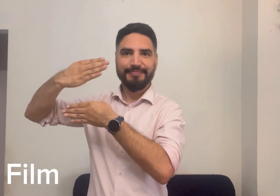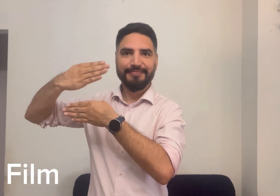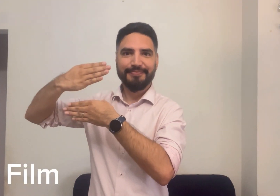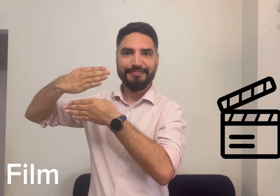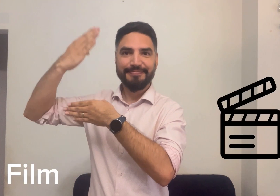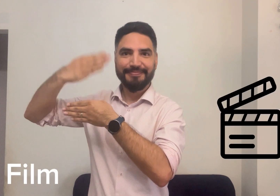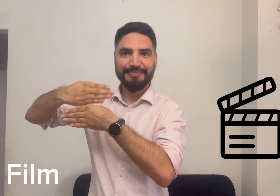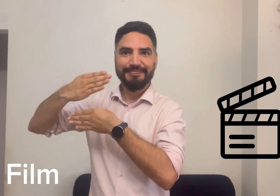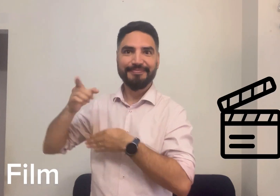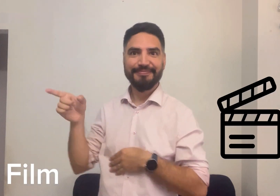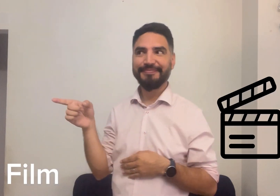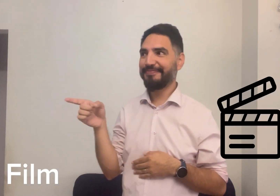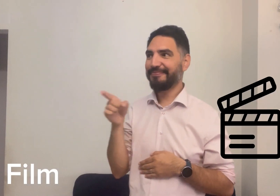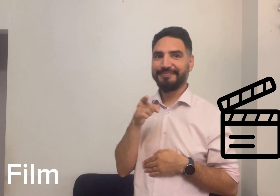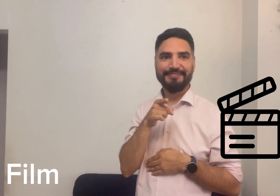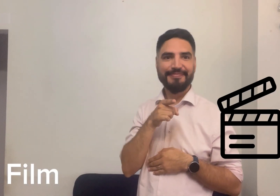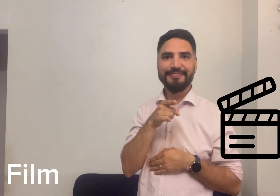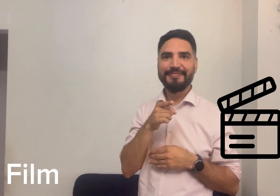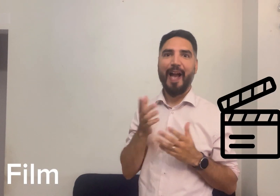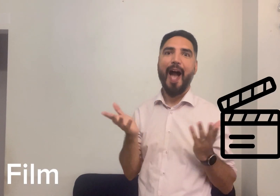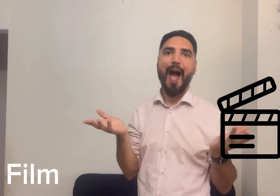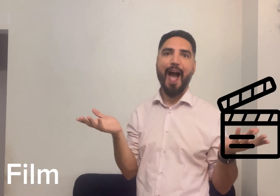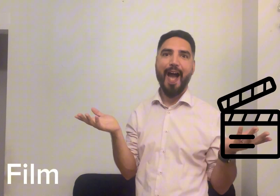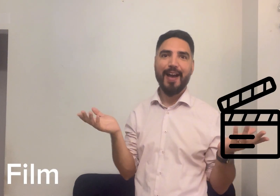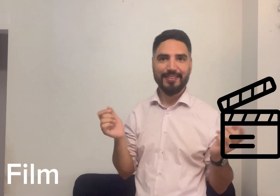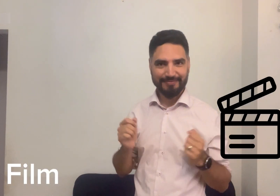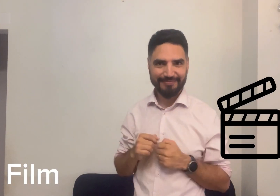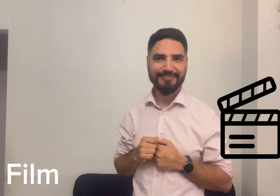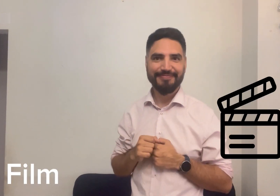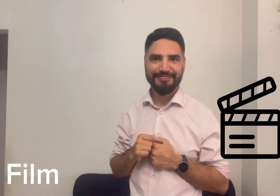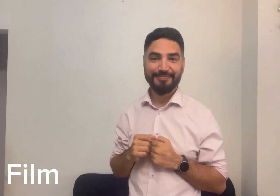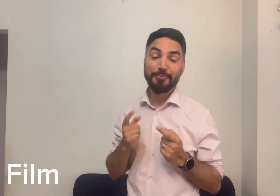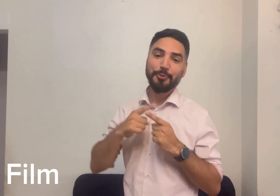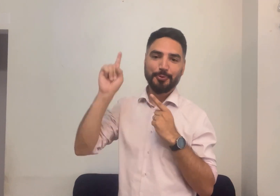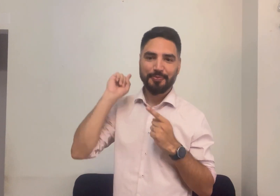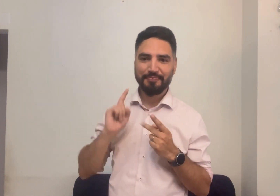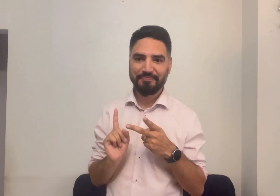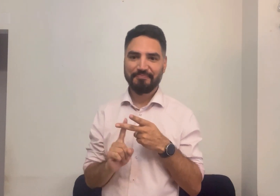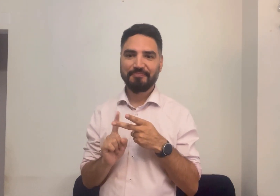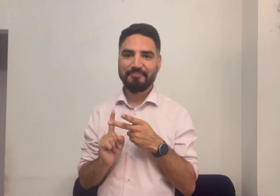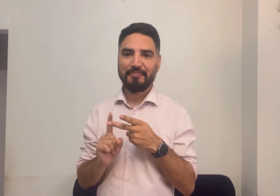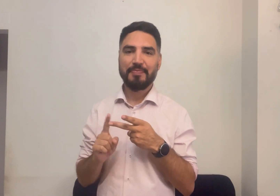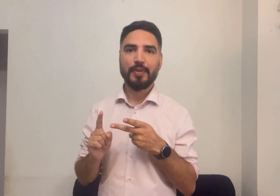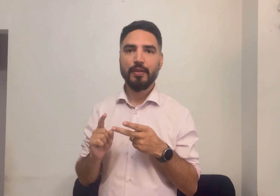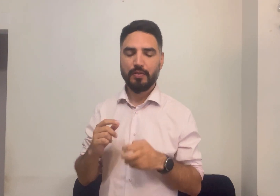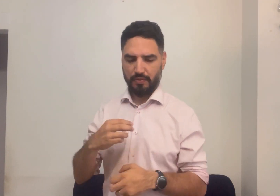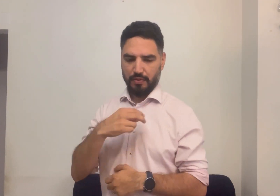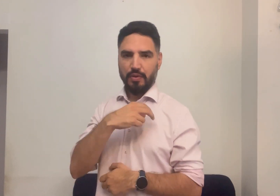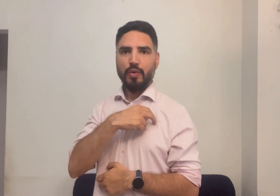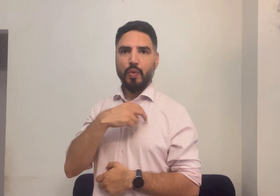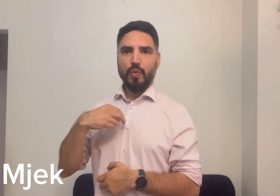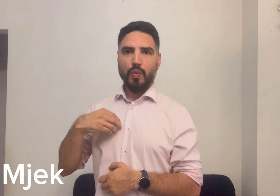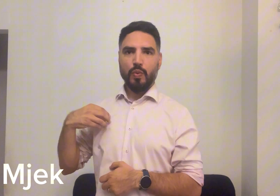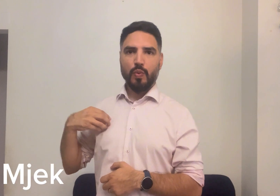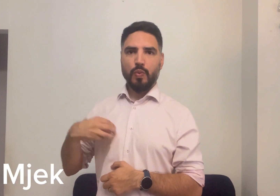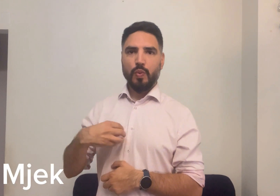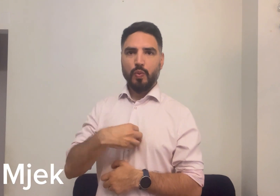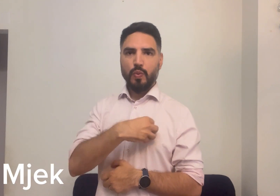film, used in the restroom context, clearly represents the image you see on the screen. Another example, the sign for